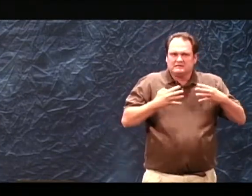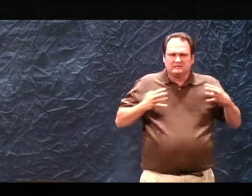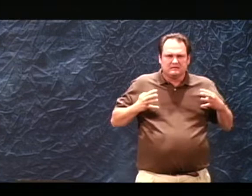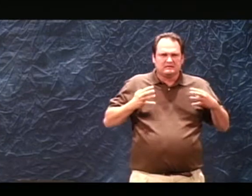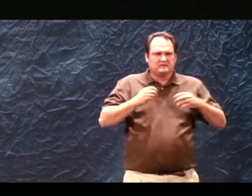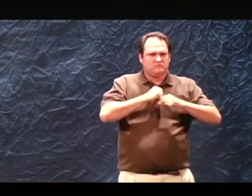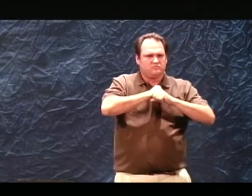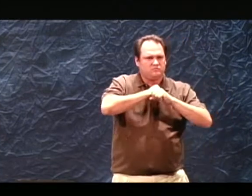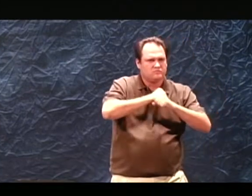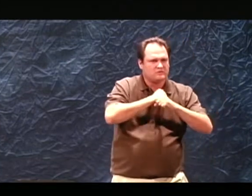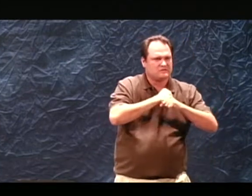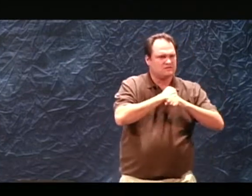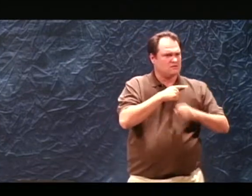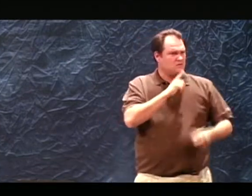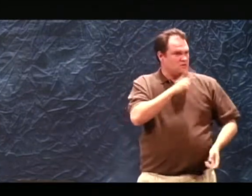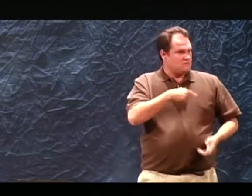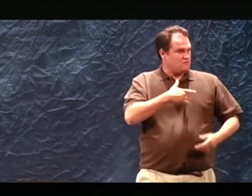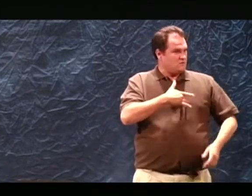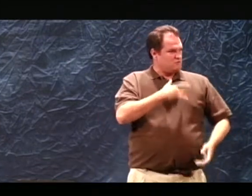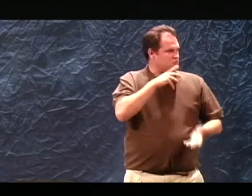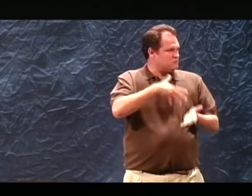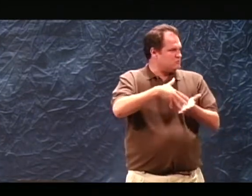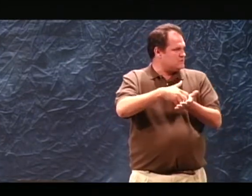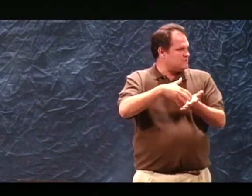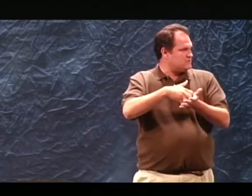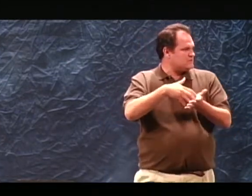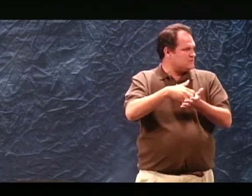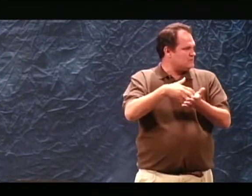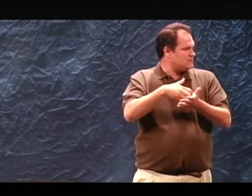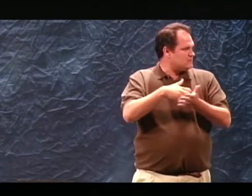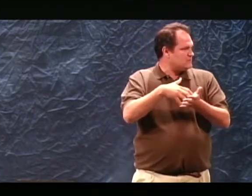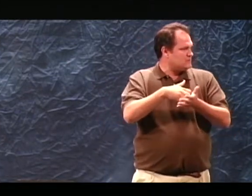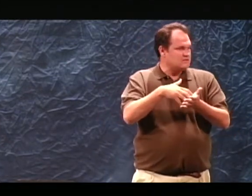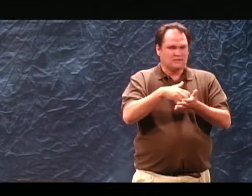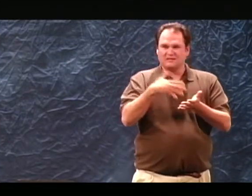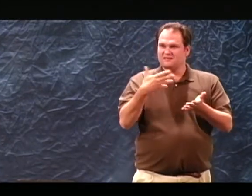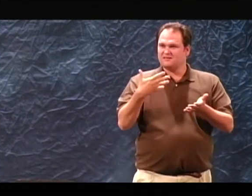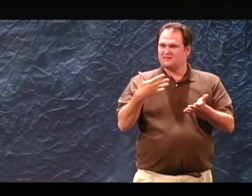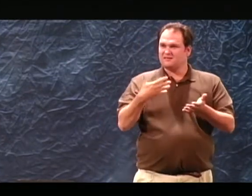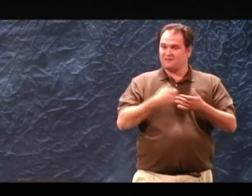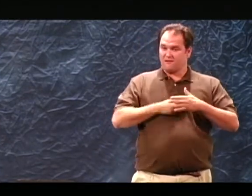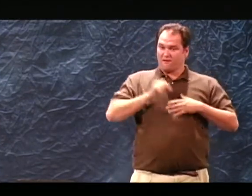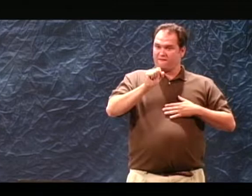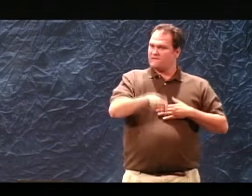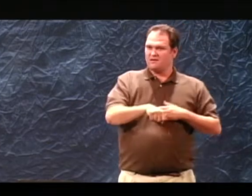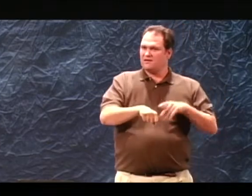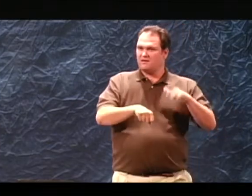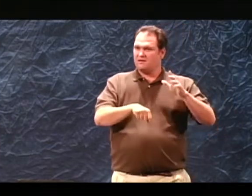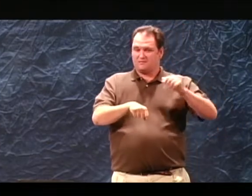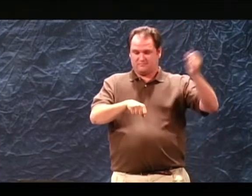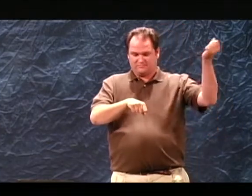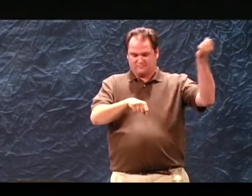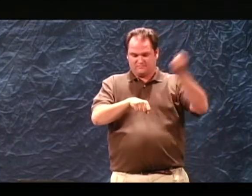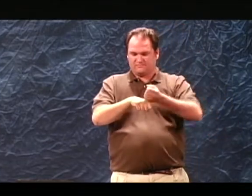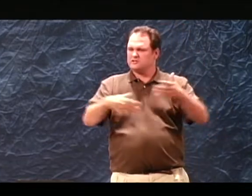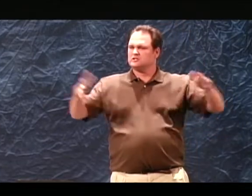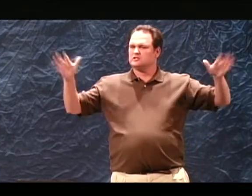i mean it would be damaged so easily because it's not a strong organ it's fragile and so those